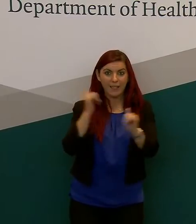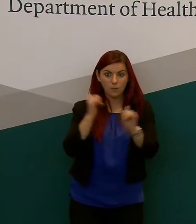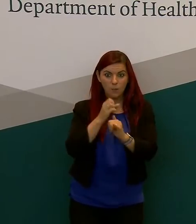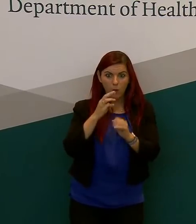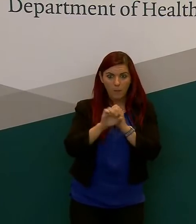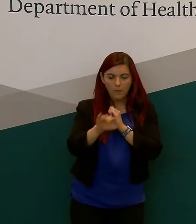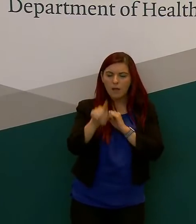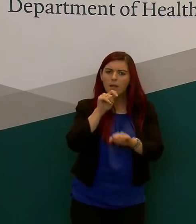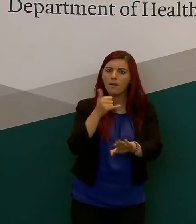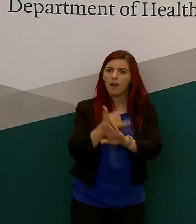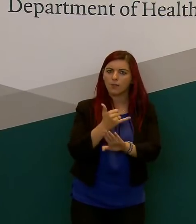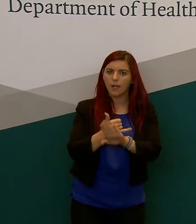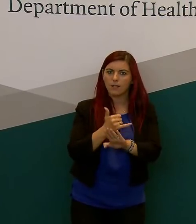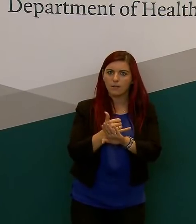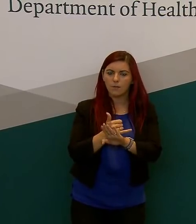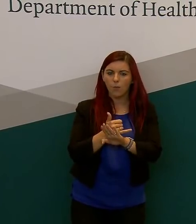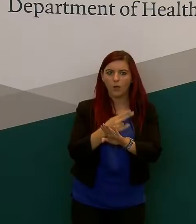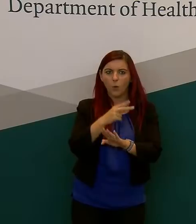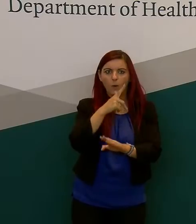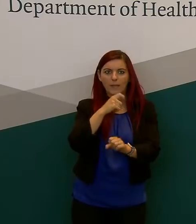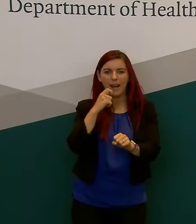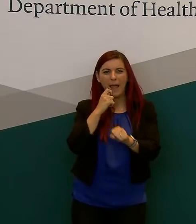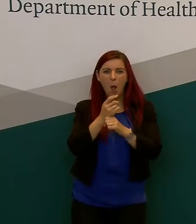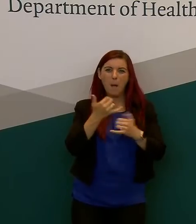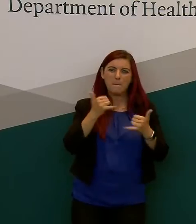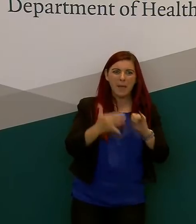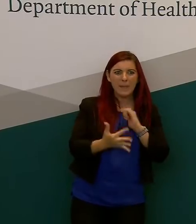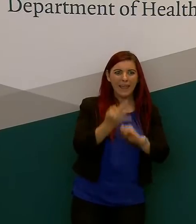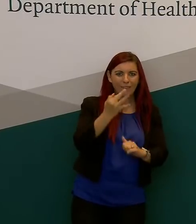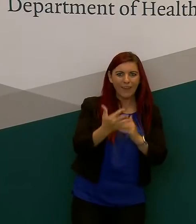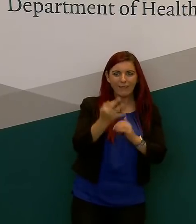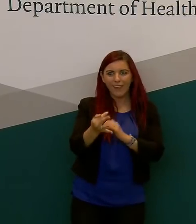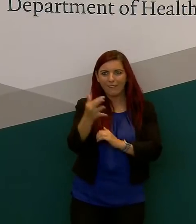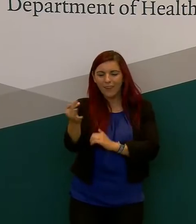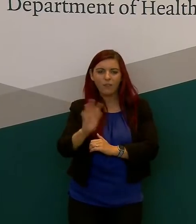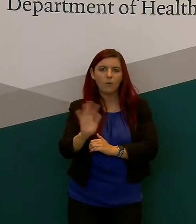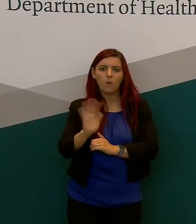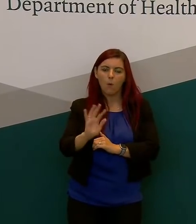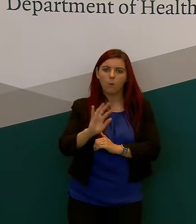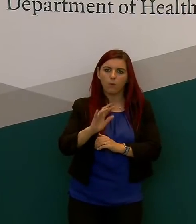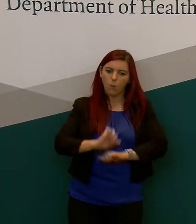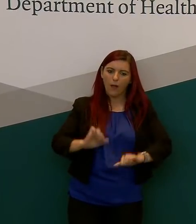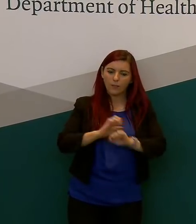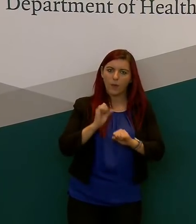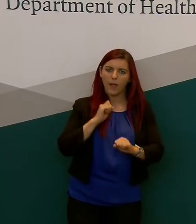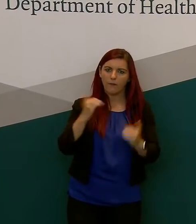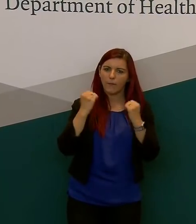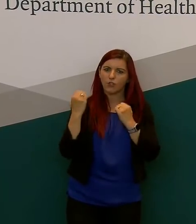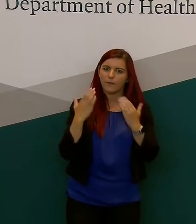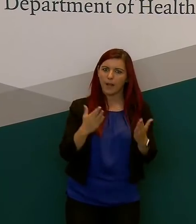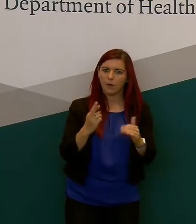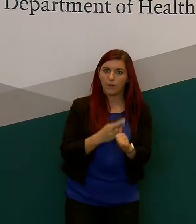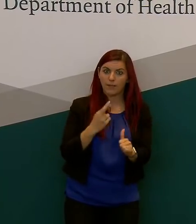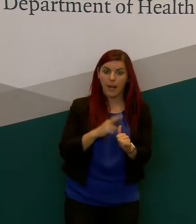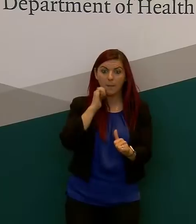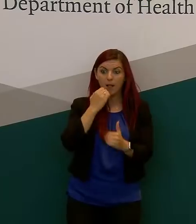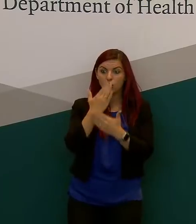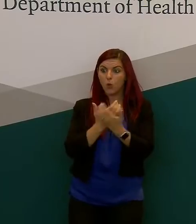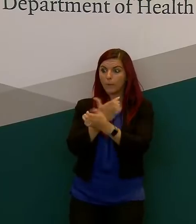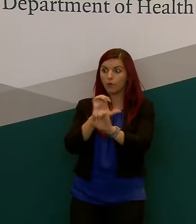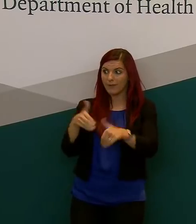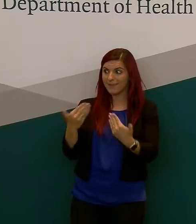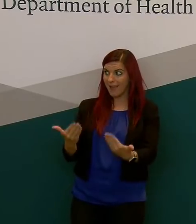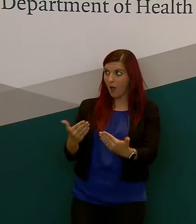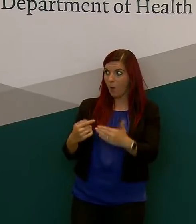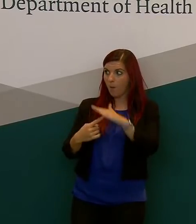be maybe not hypothetical, but a list of countries that we calculate today that are below a certain threshold or below us in